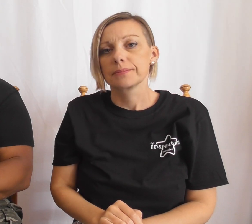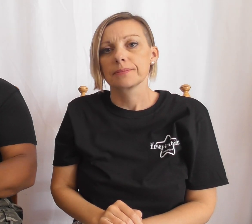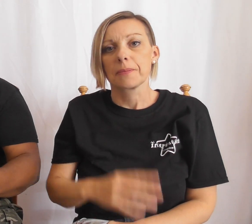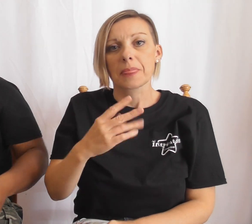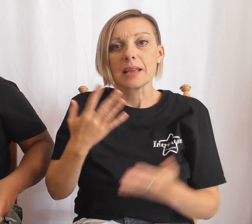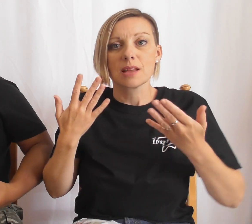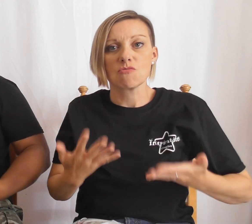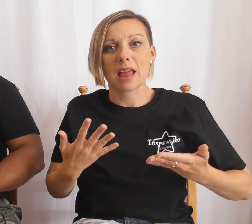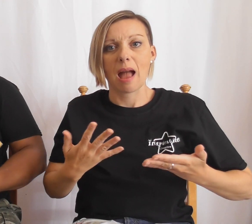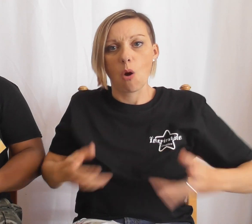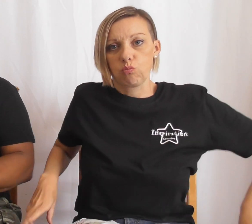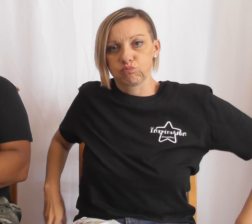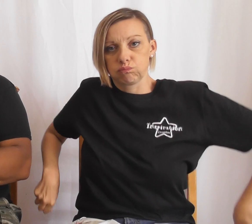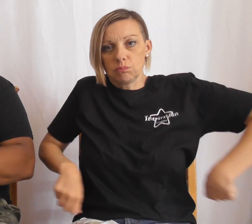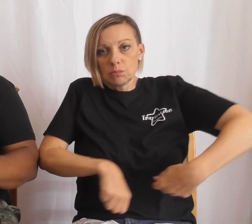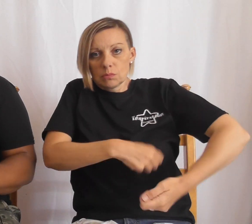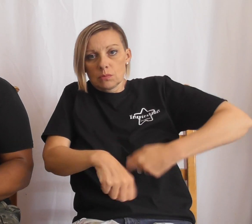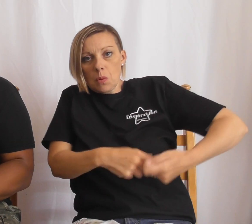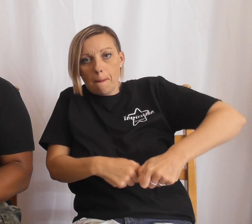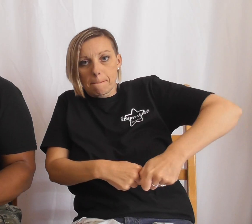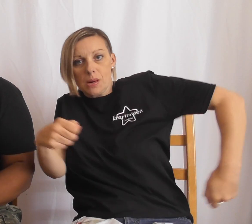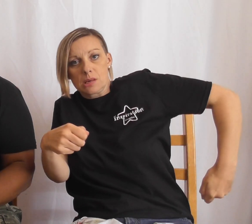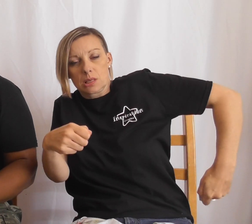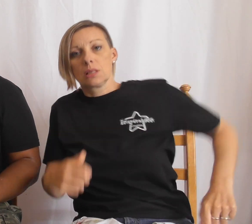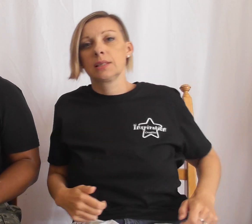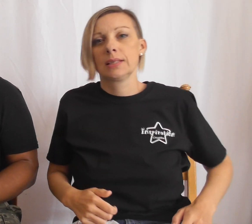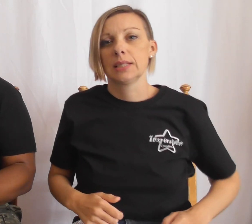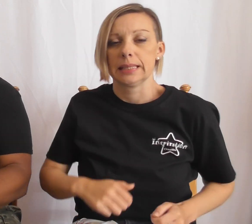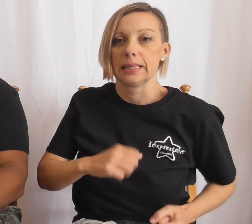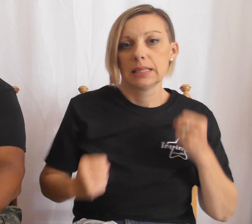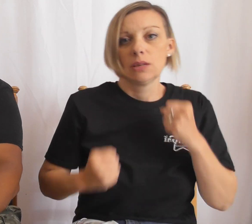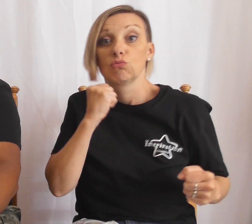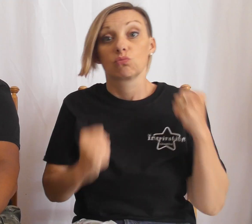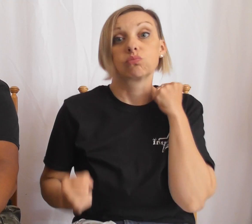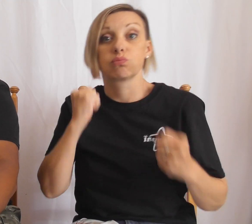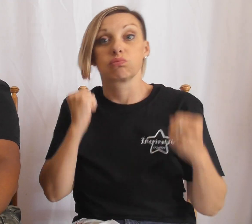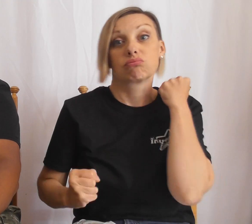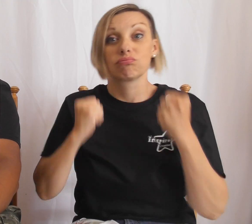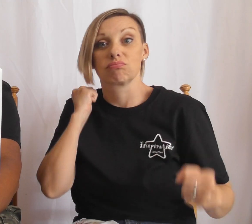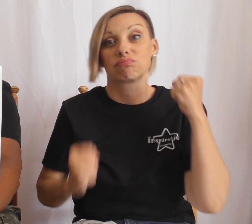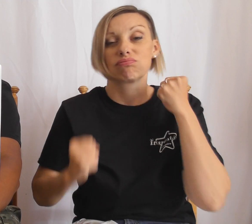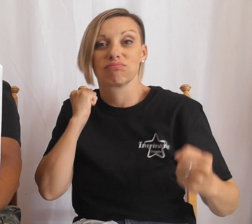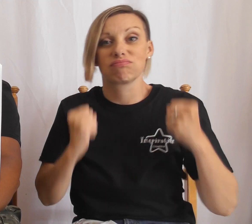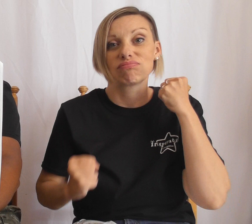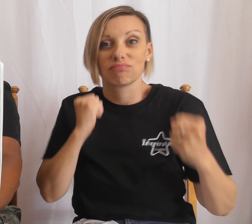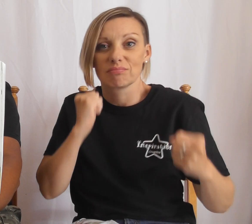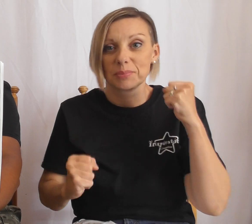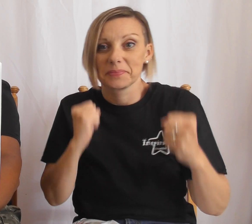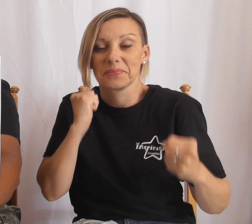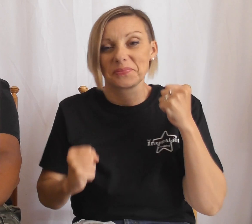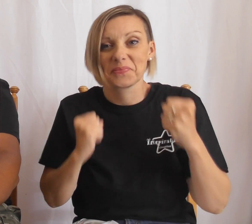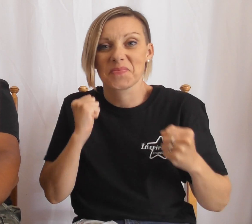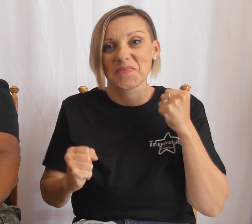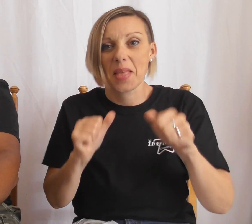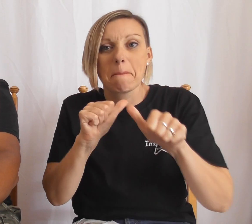So George ties it round his waist, ties it round. Let's run, let's jog.